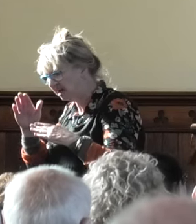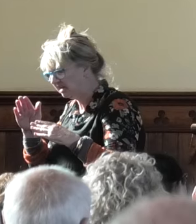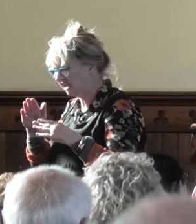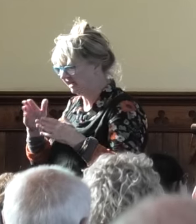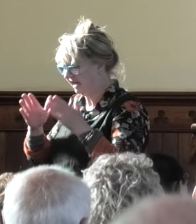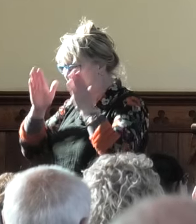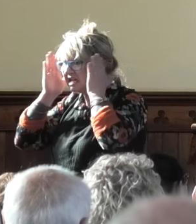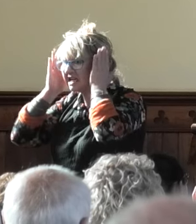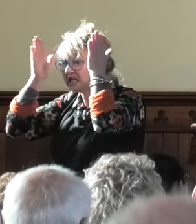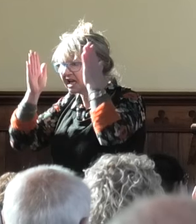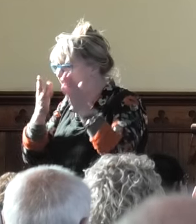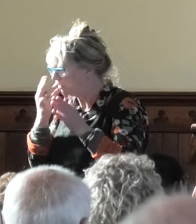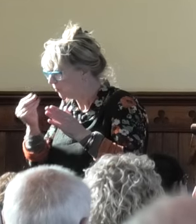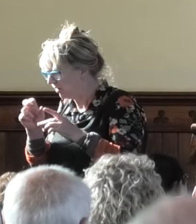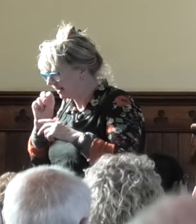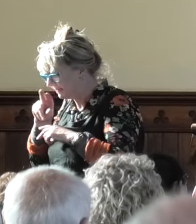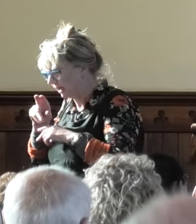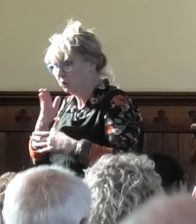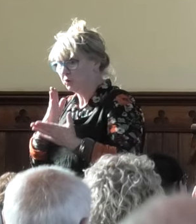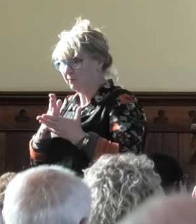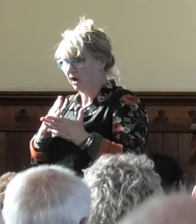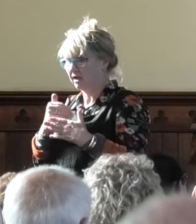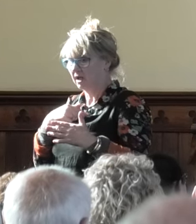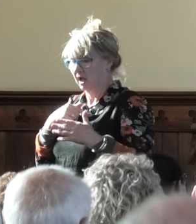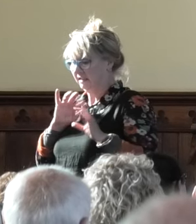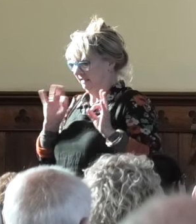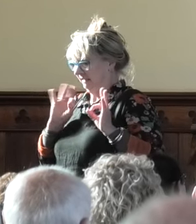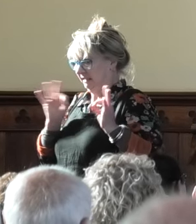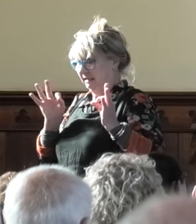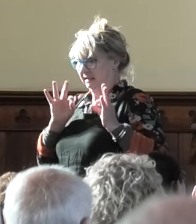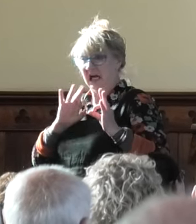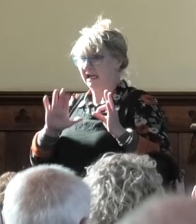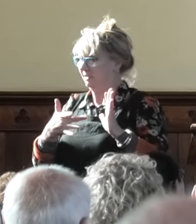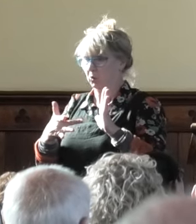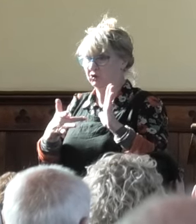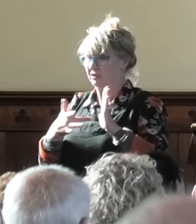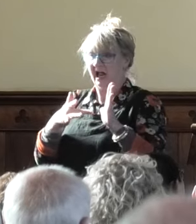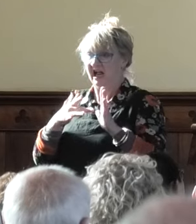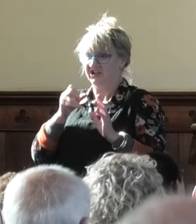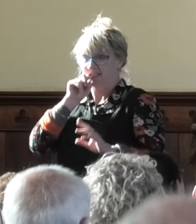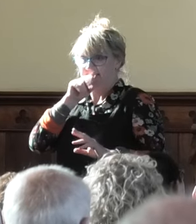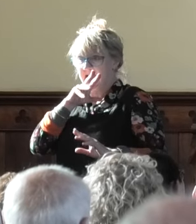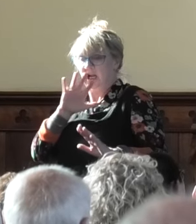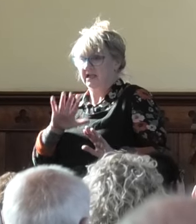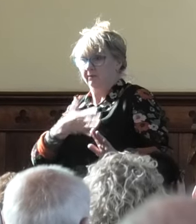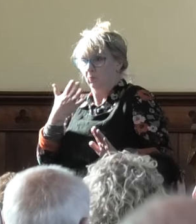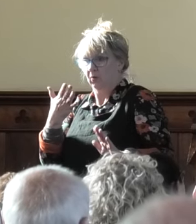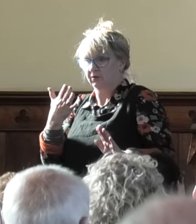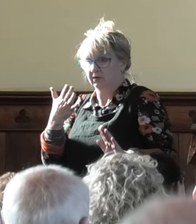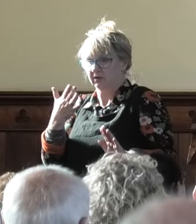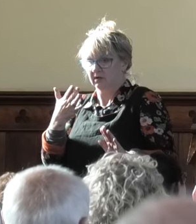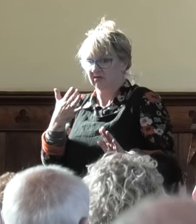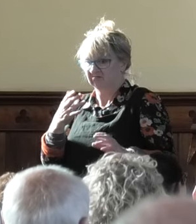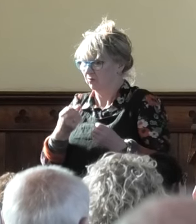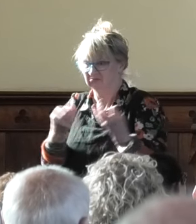Browns. And so, to be honest, I had no interest whatsoever in handling Madam Slither,